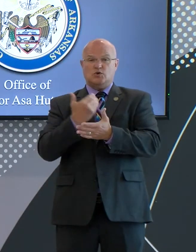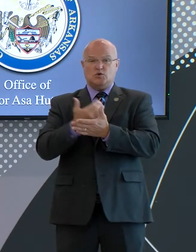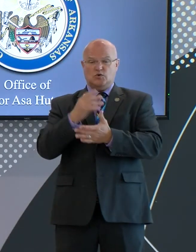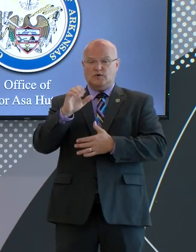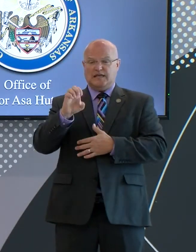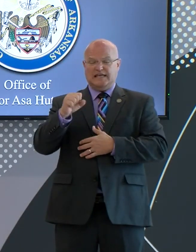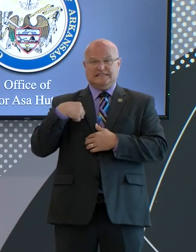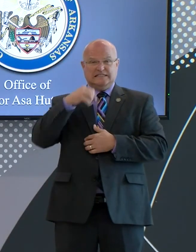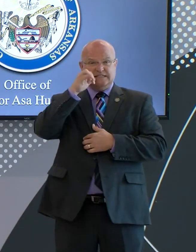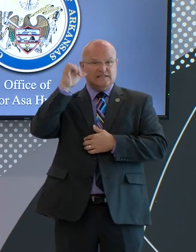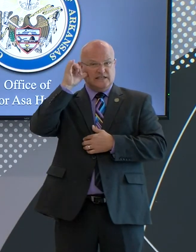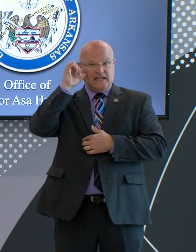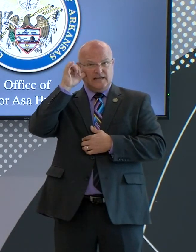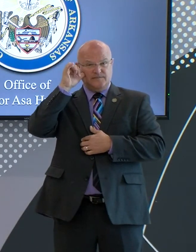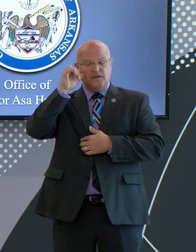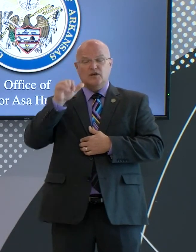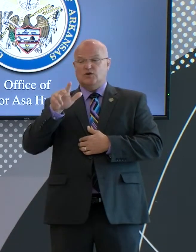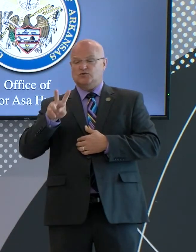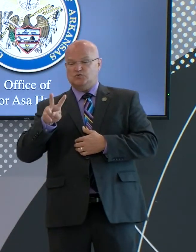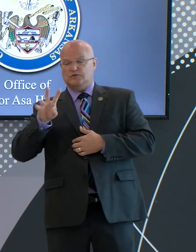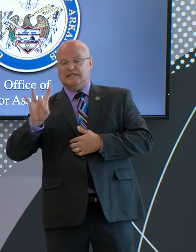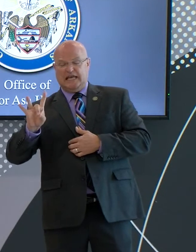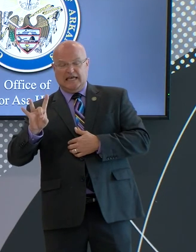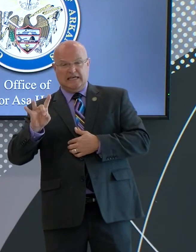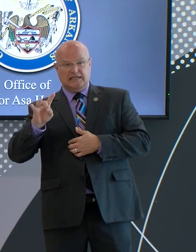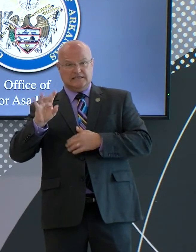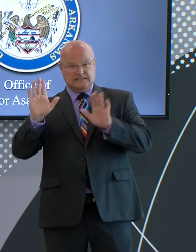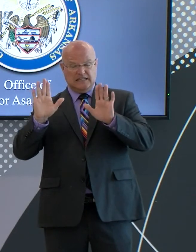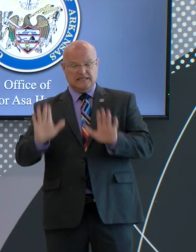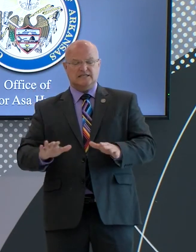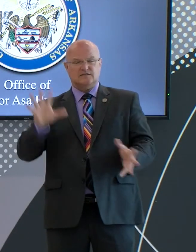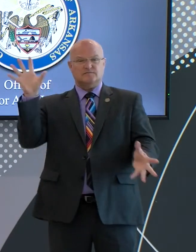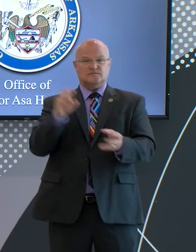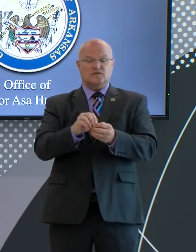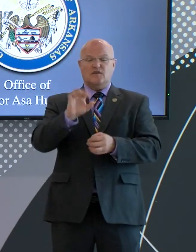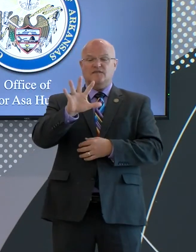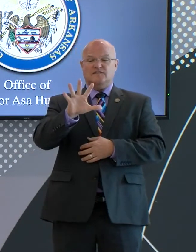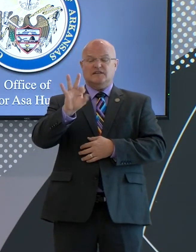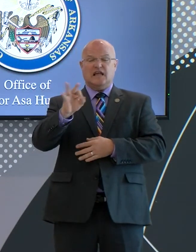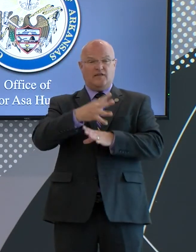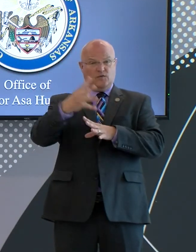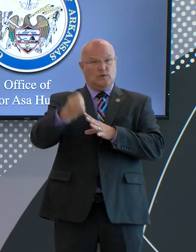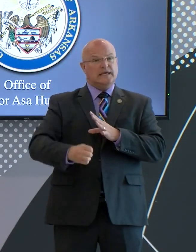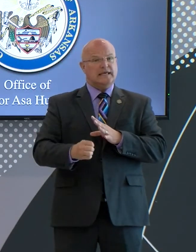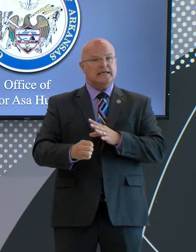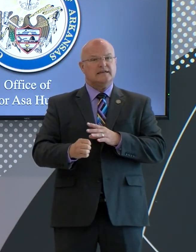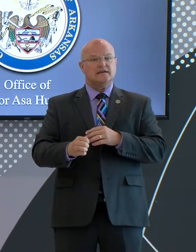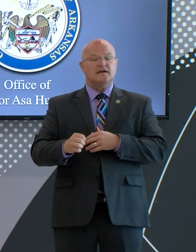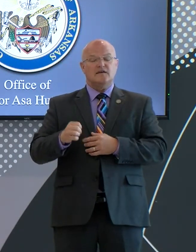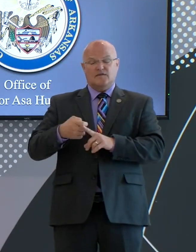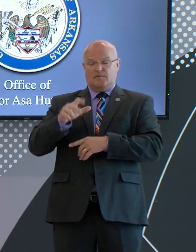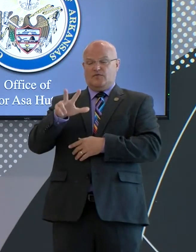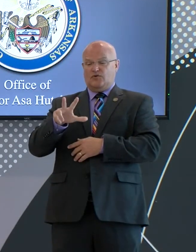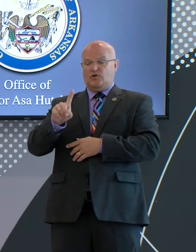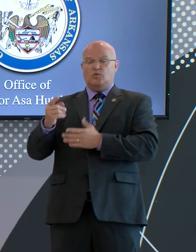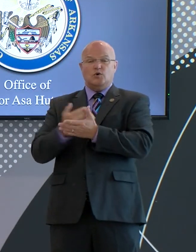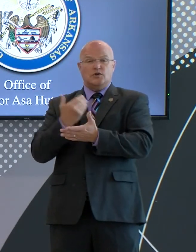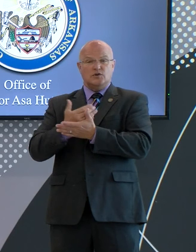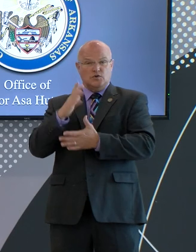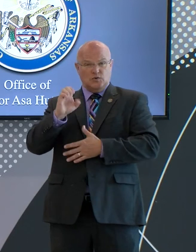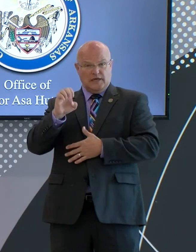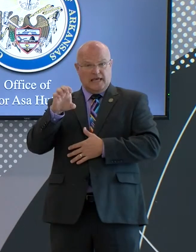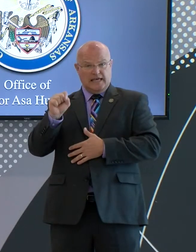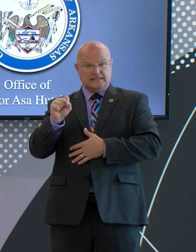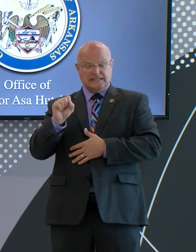since yesterday. We had 28 the day before, so total of 59 over the weekend. Of the 31 new cases, as the